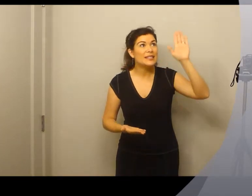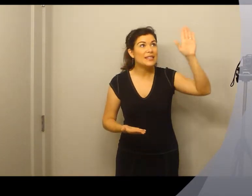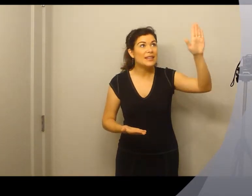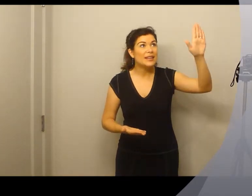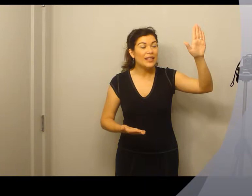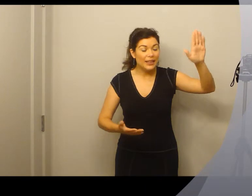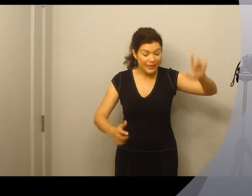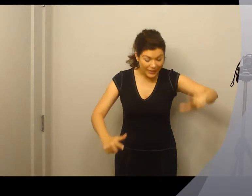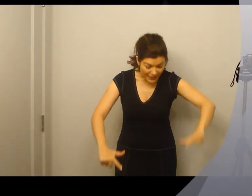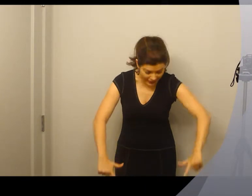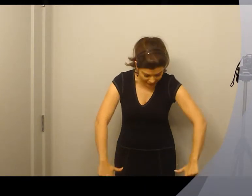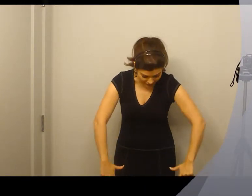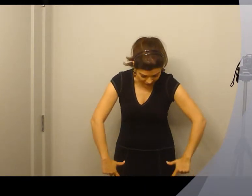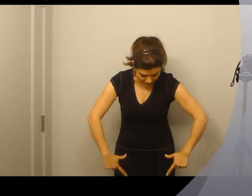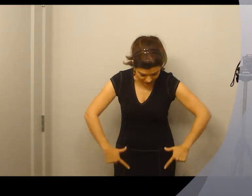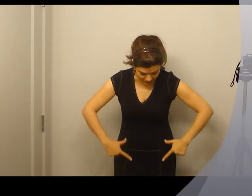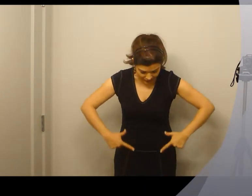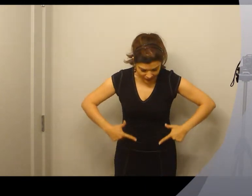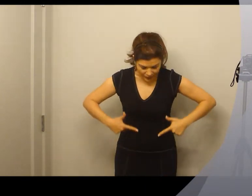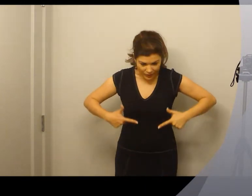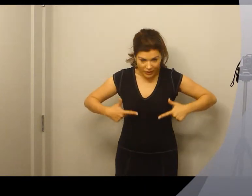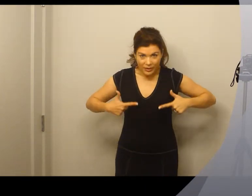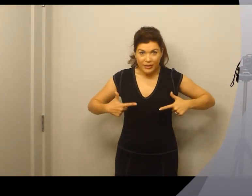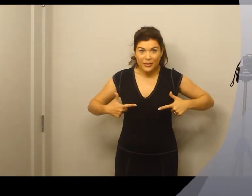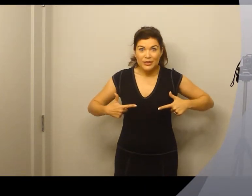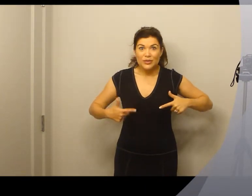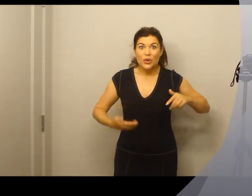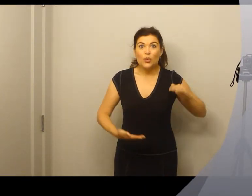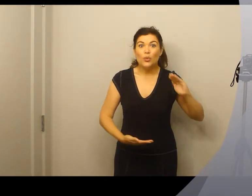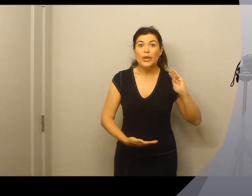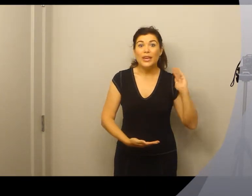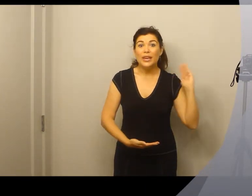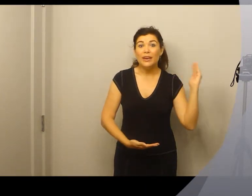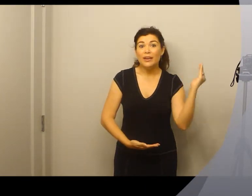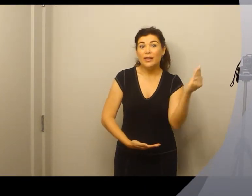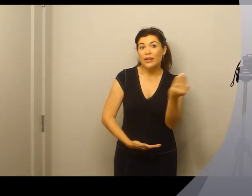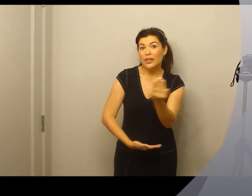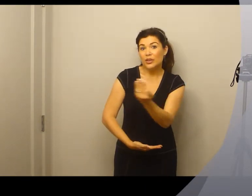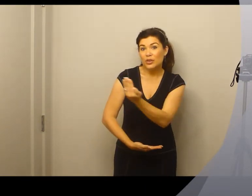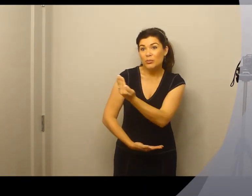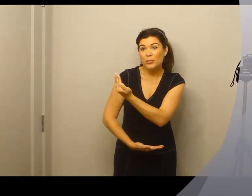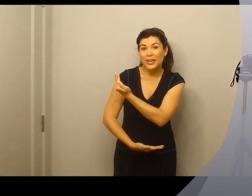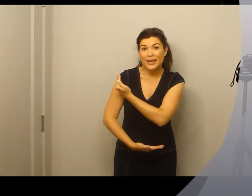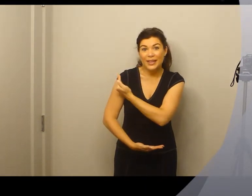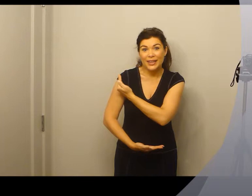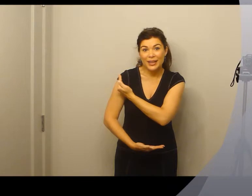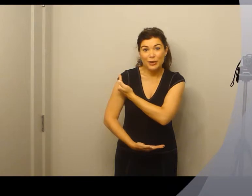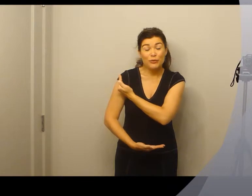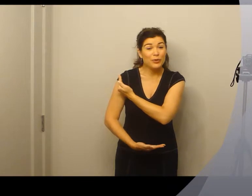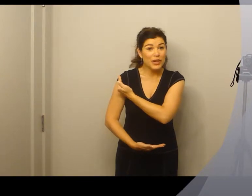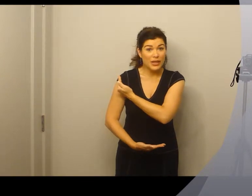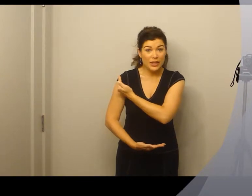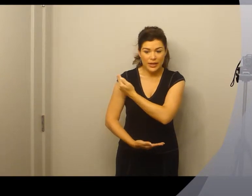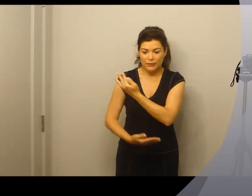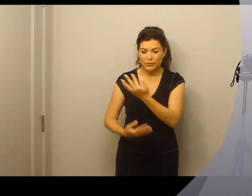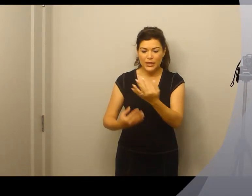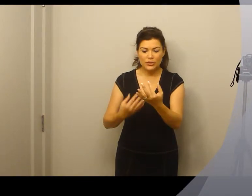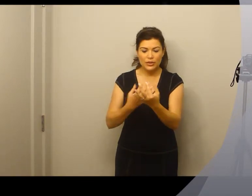his life so we could be free. And free is just